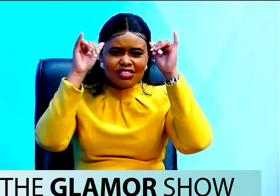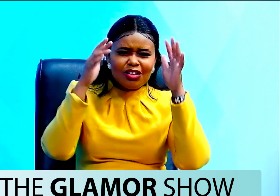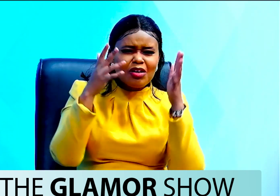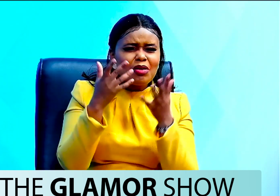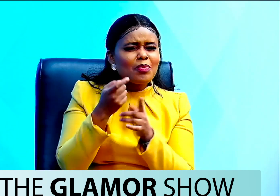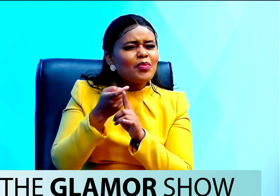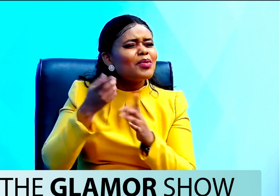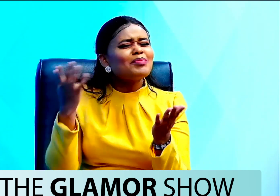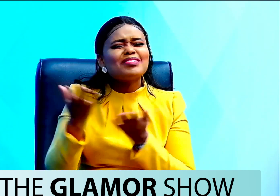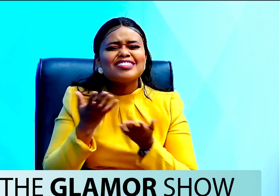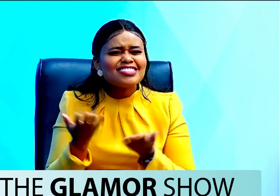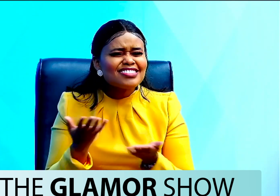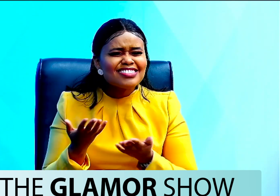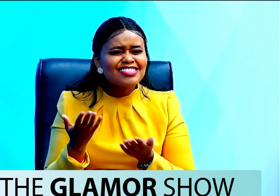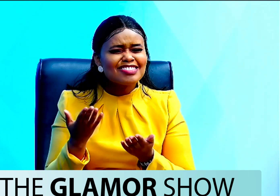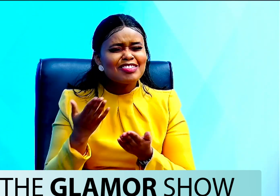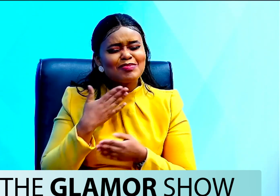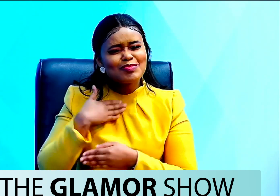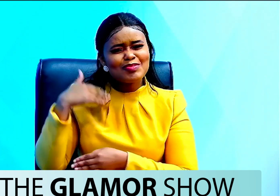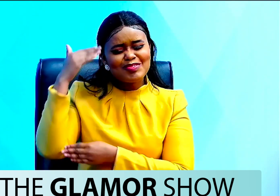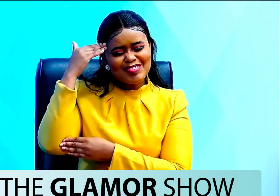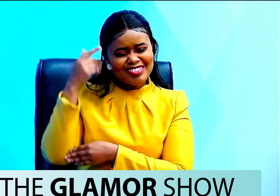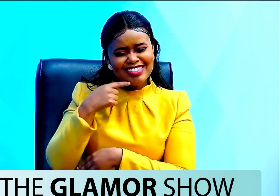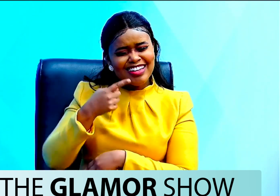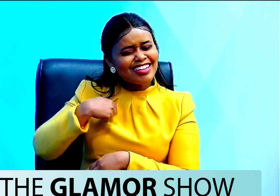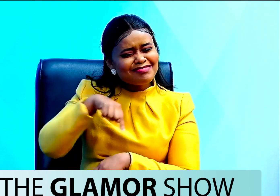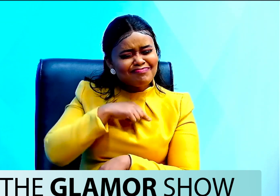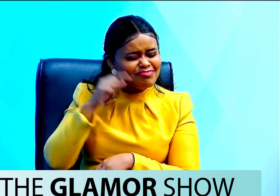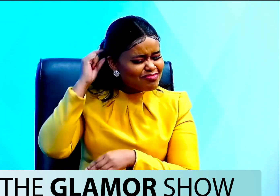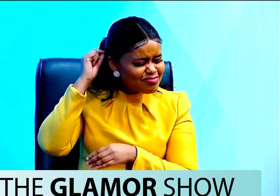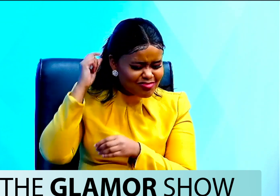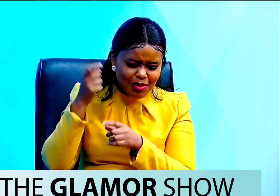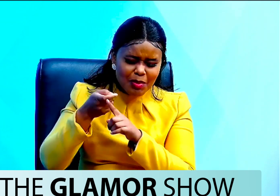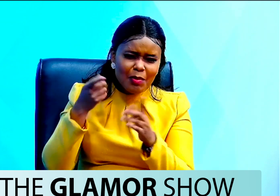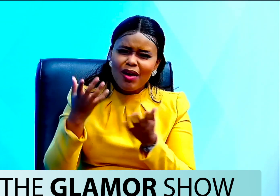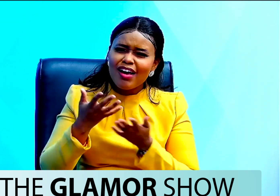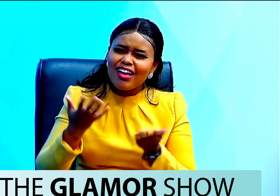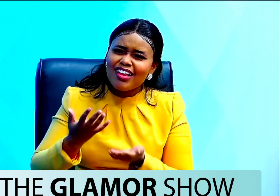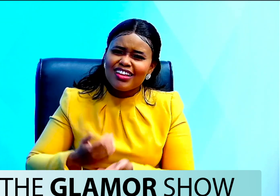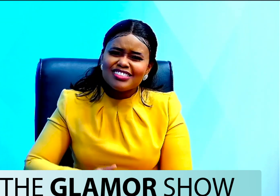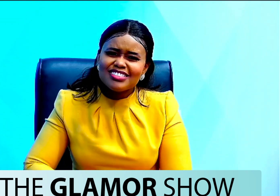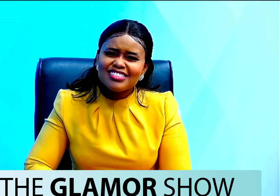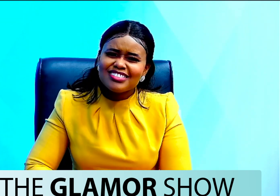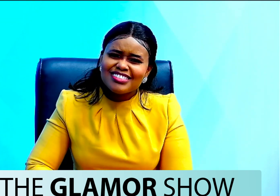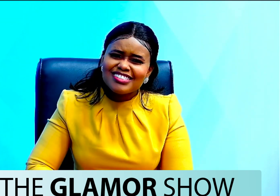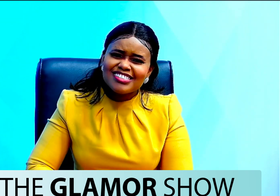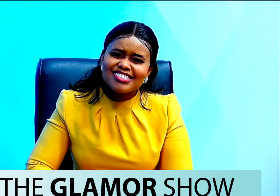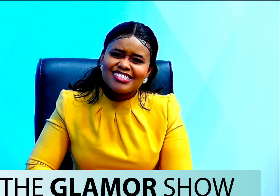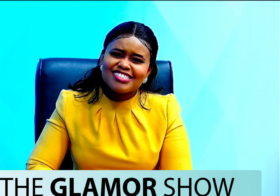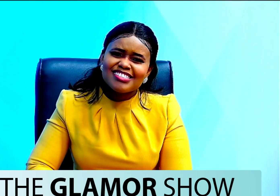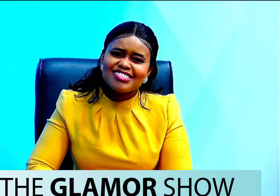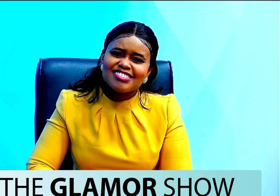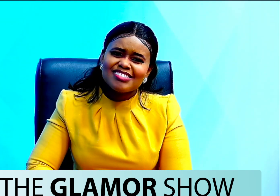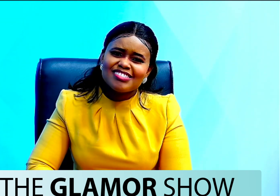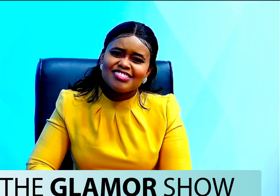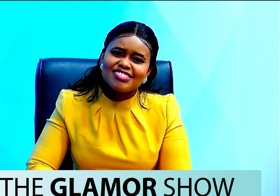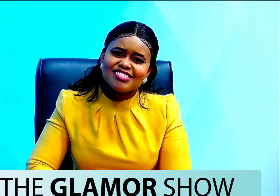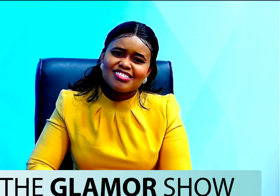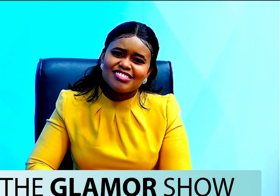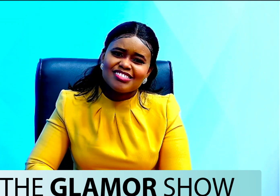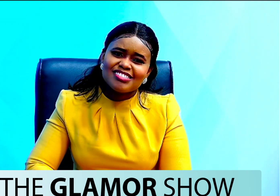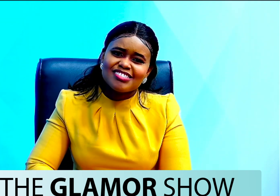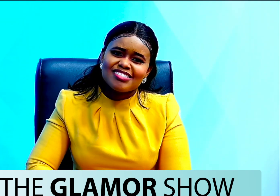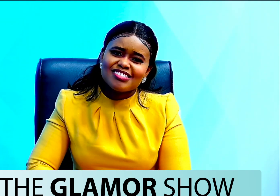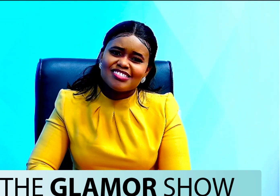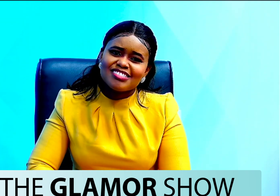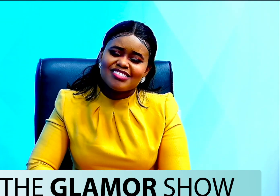And where does the hair come from? There's a part you had mentioned, some from animals, some from real humans. Please let us know where we get this hair